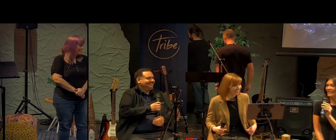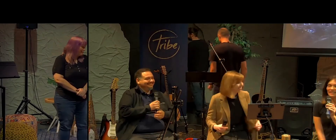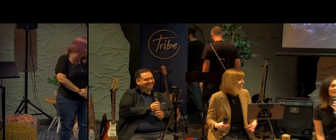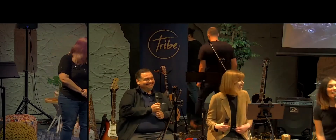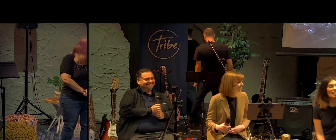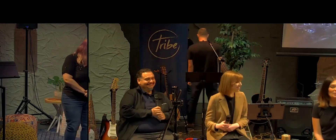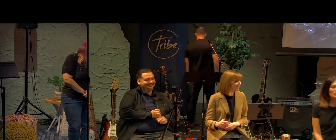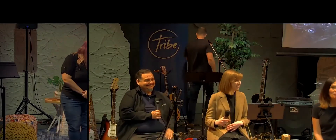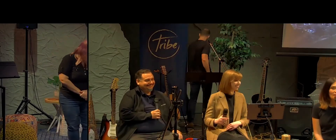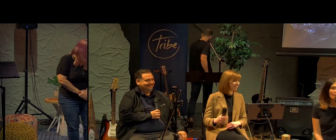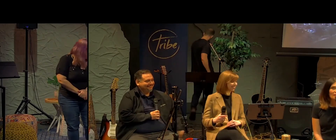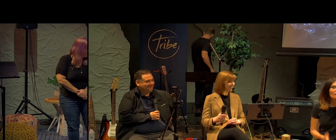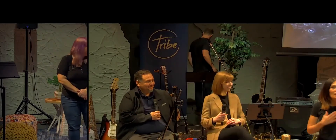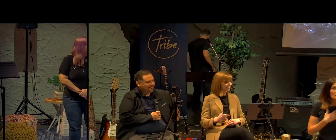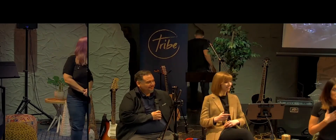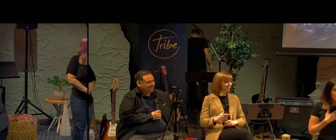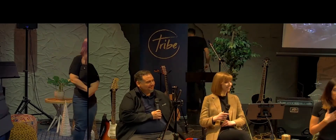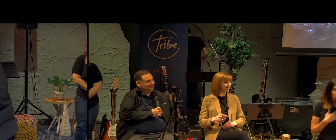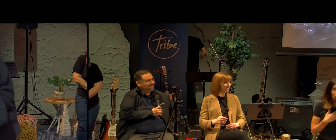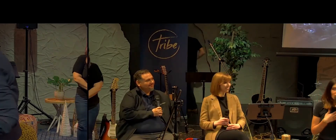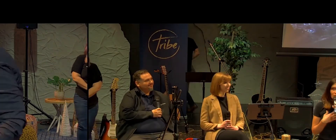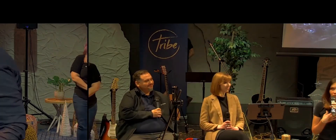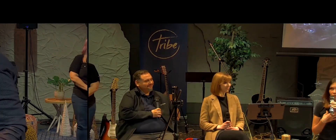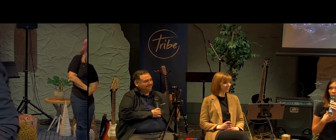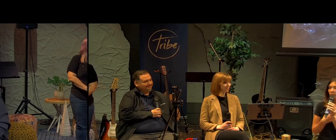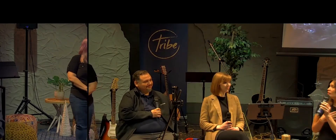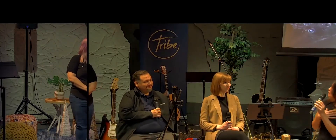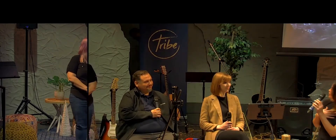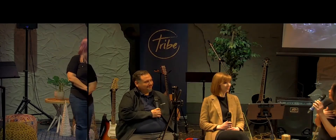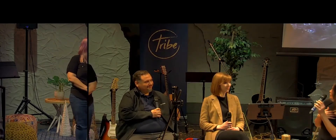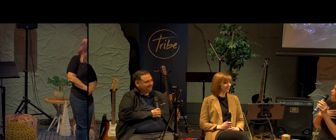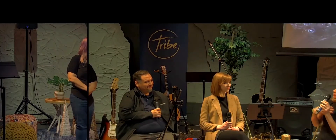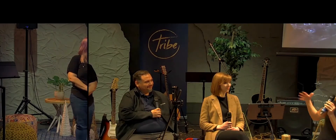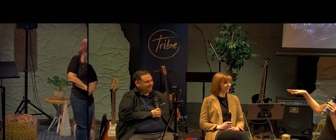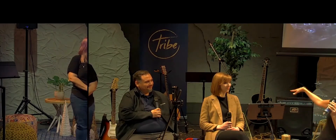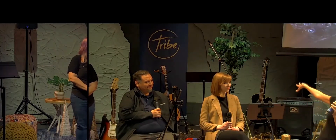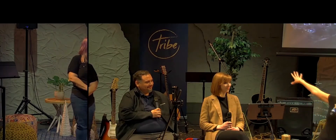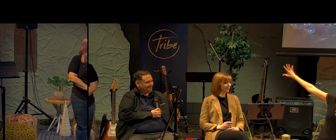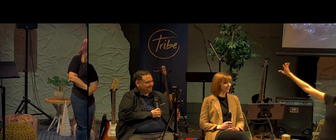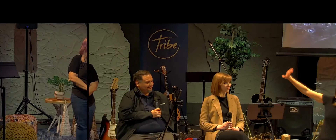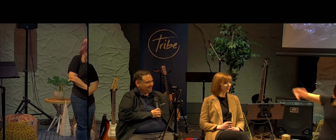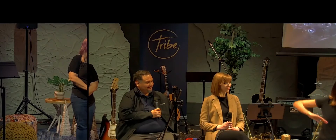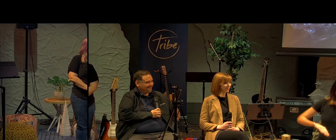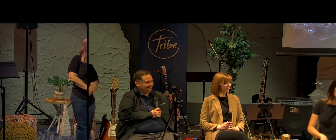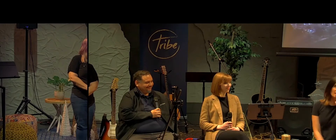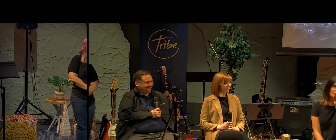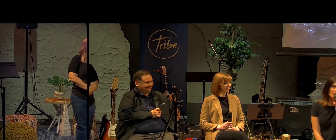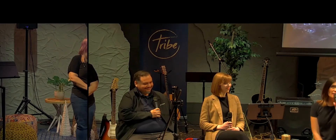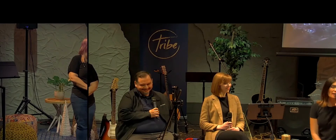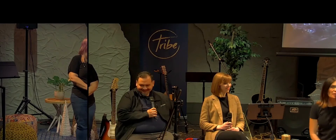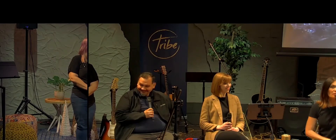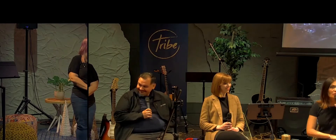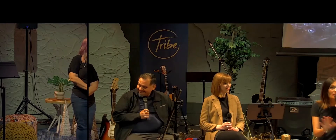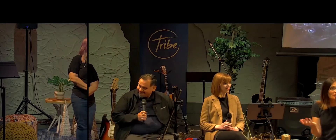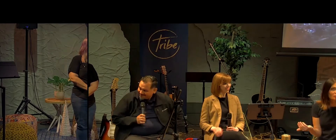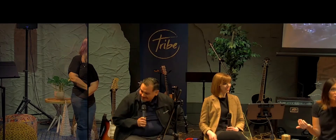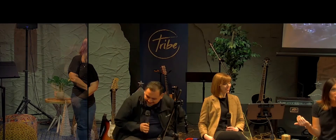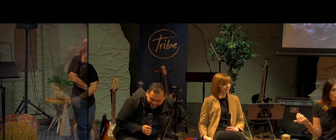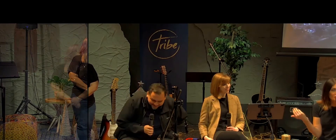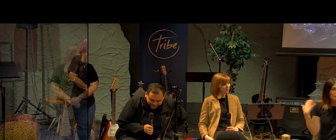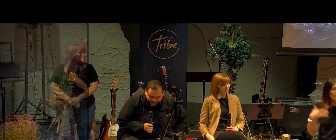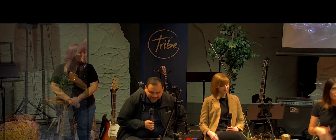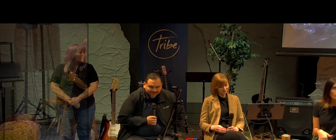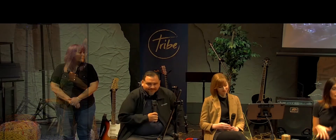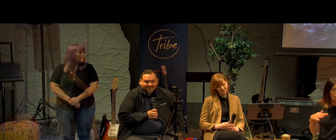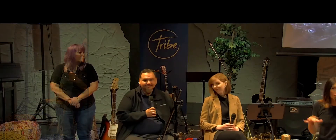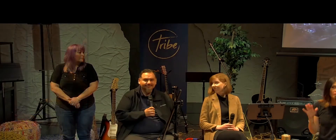Oh. Yeah. My name is Rachel DeLoe. My handsome husband just went behind me. If you guys don't know us,